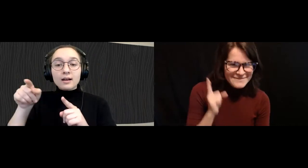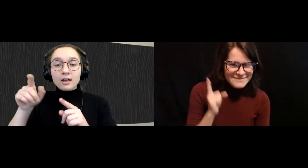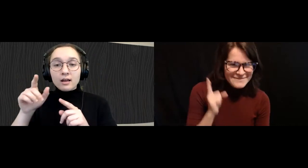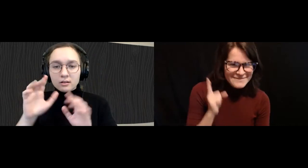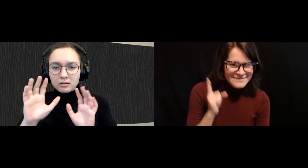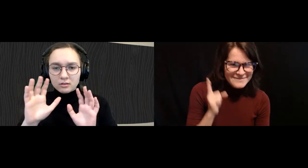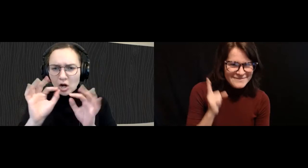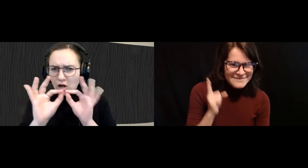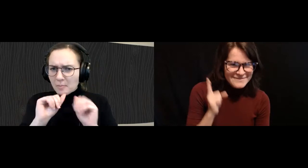And